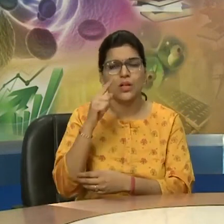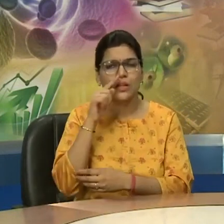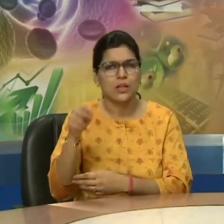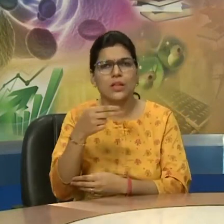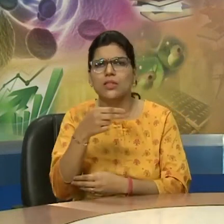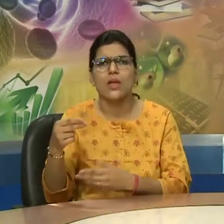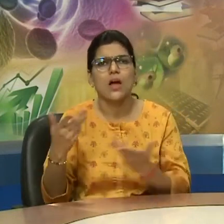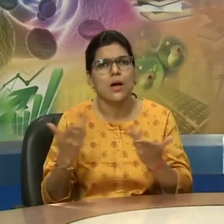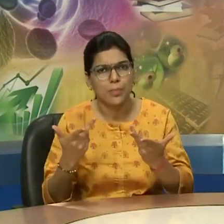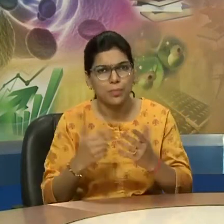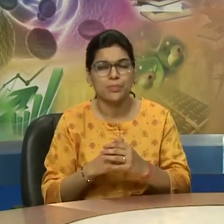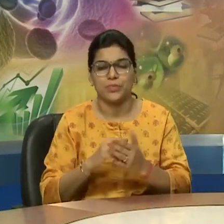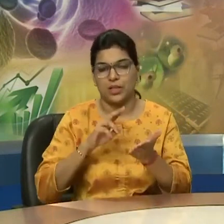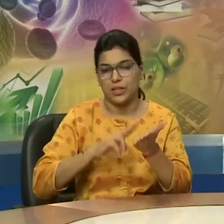It was